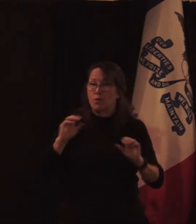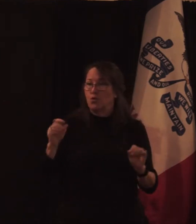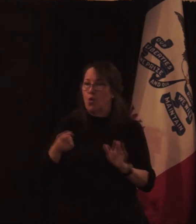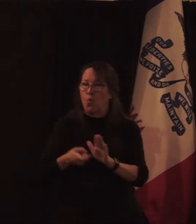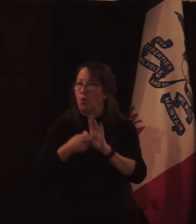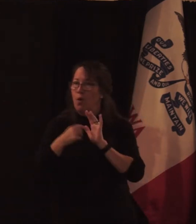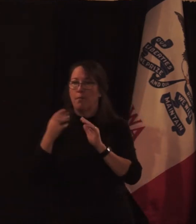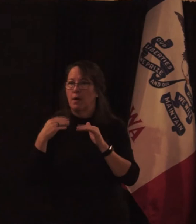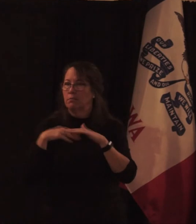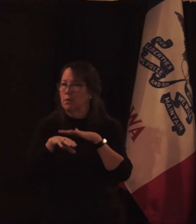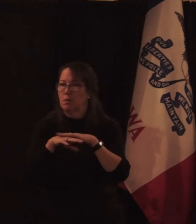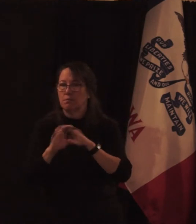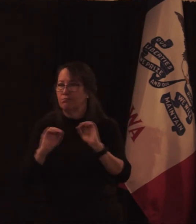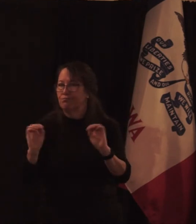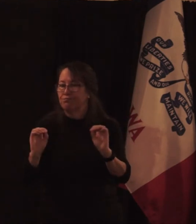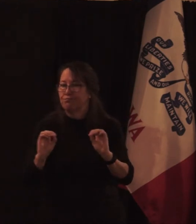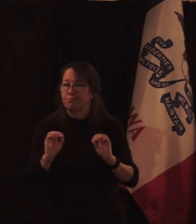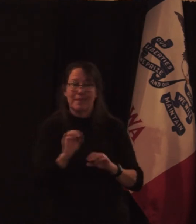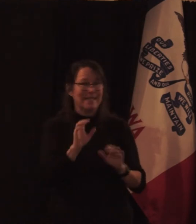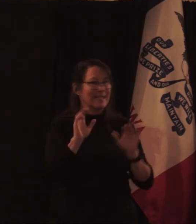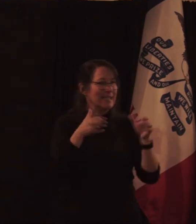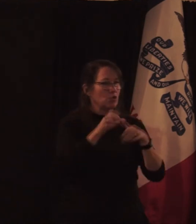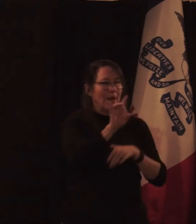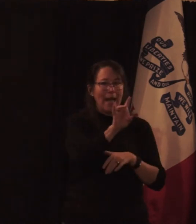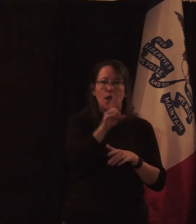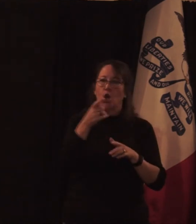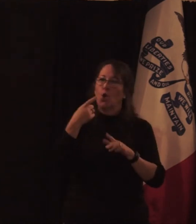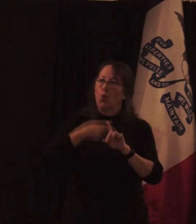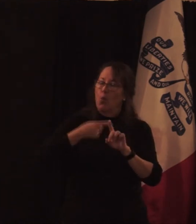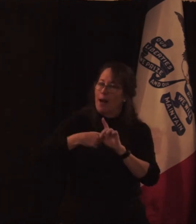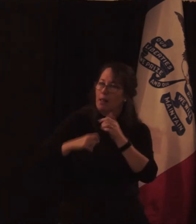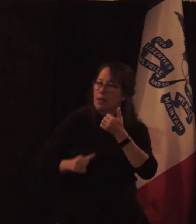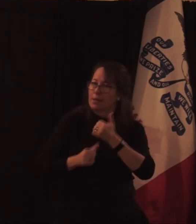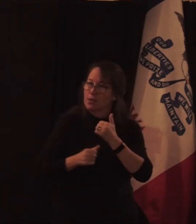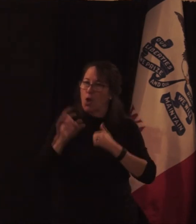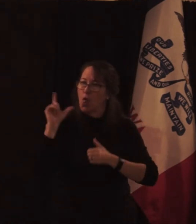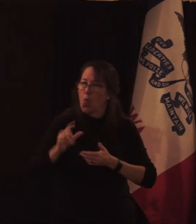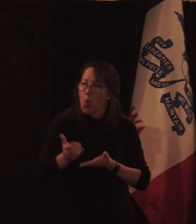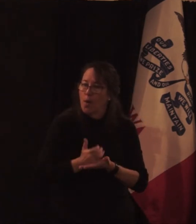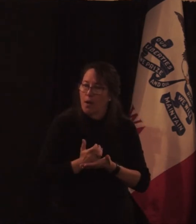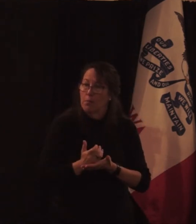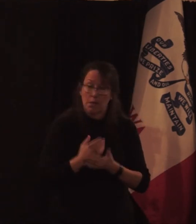for accessibility. Section 8 housing, rental assistance for low income.